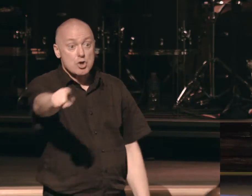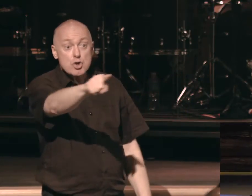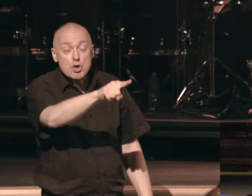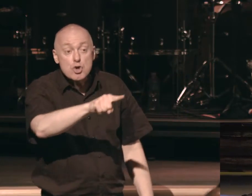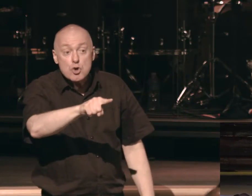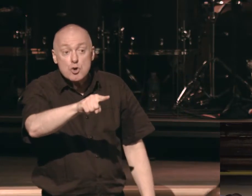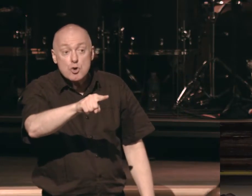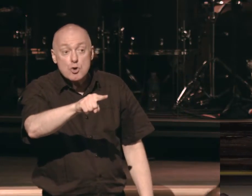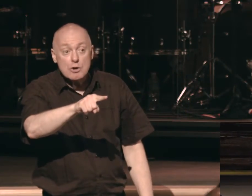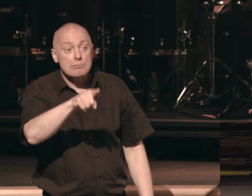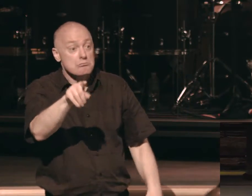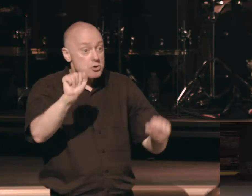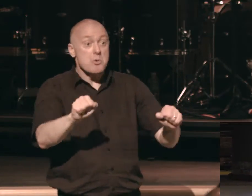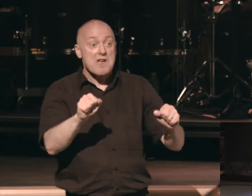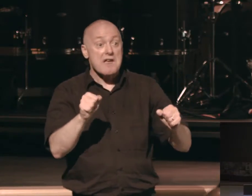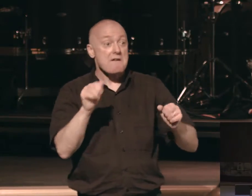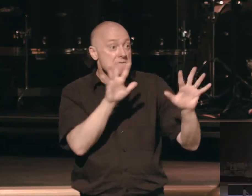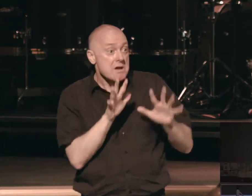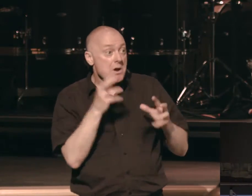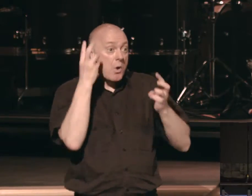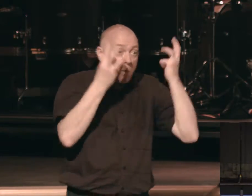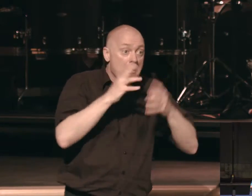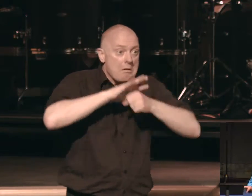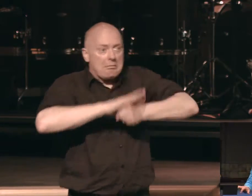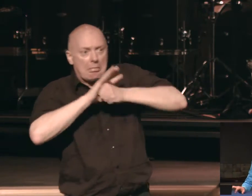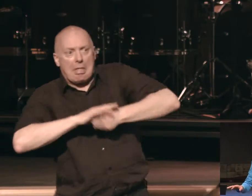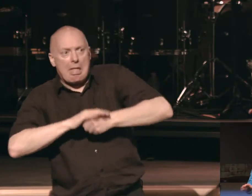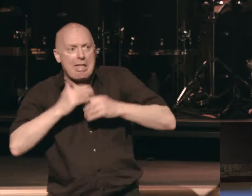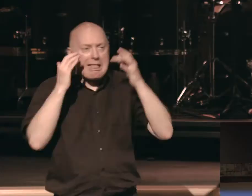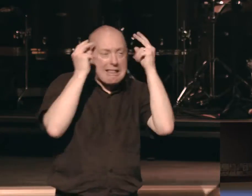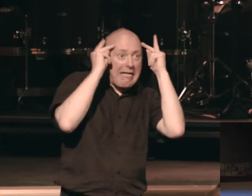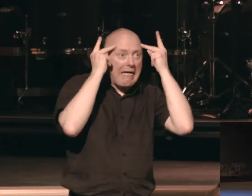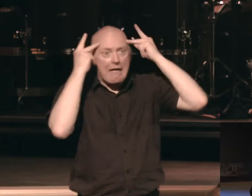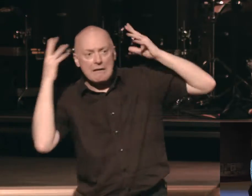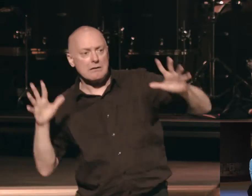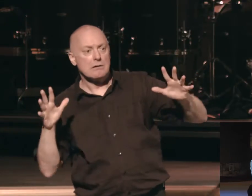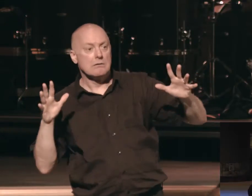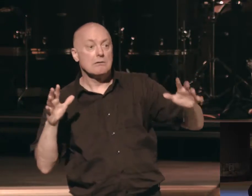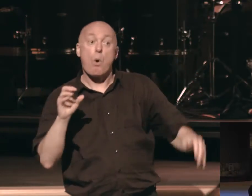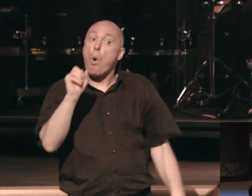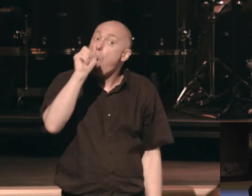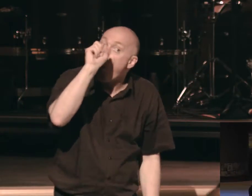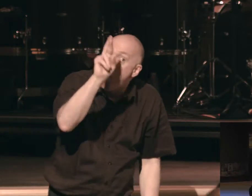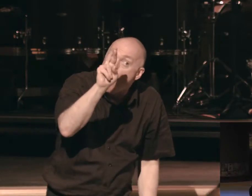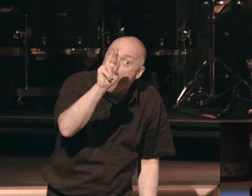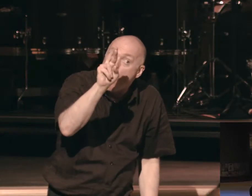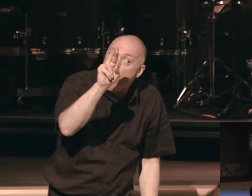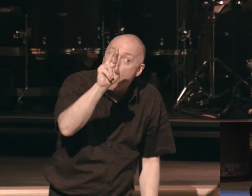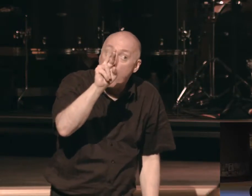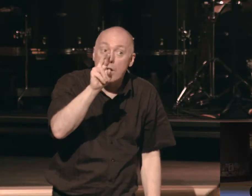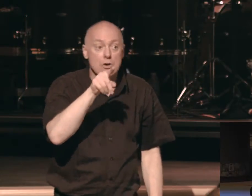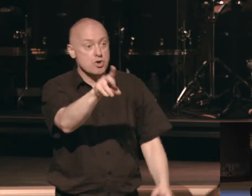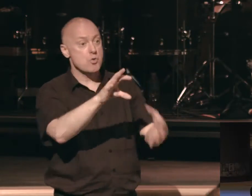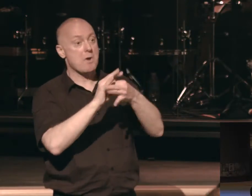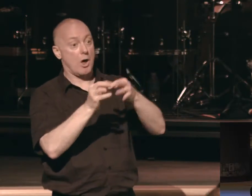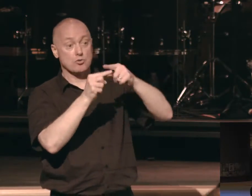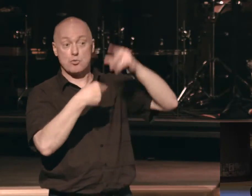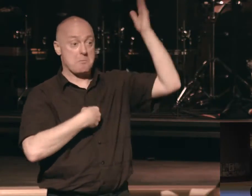can fear and you can worry and you can stress and you can agonize and you can, he says, or you can understand that if you belong to me, you